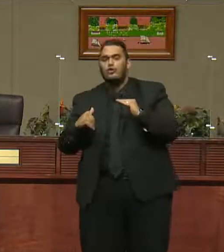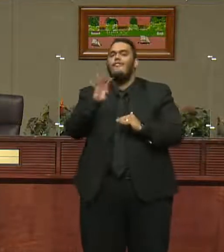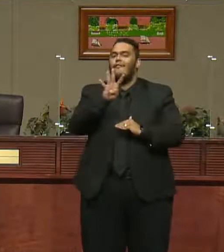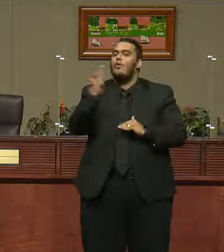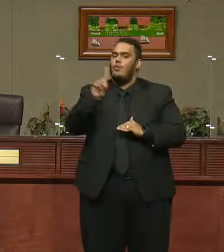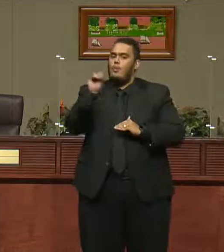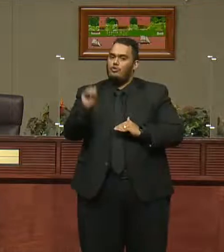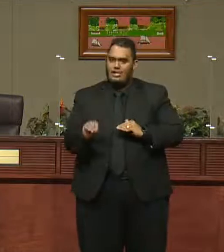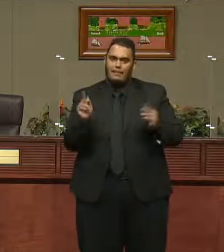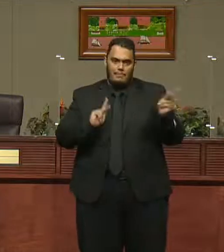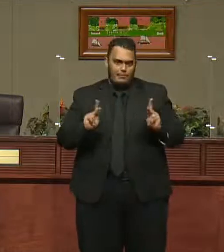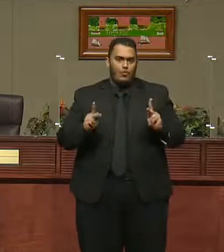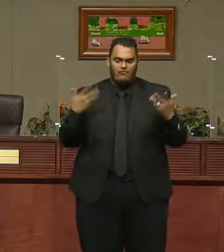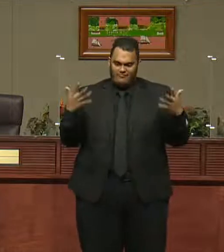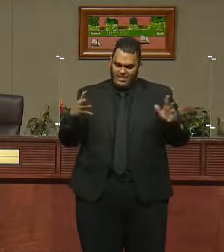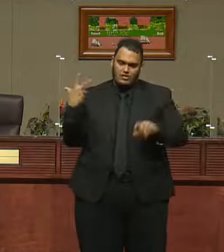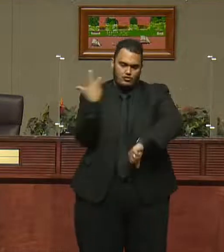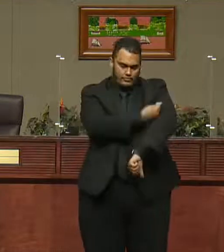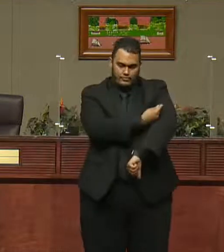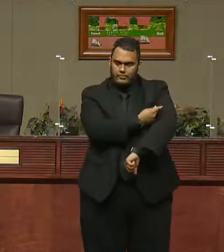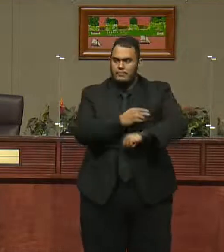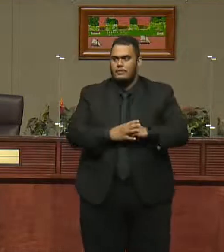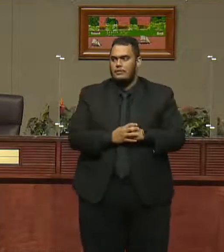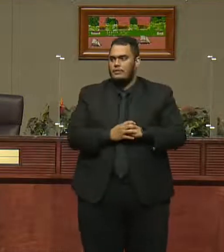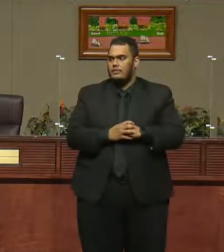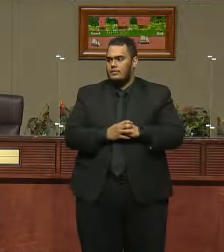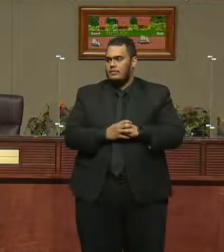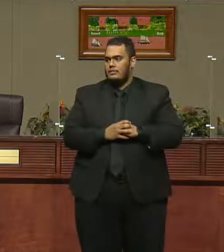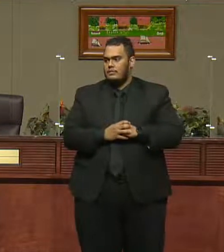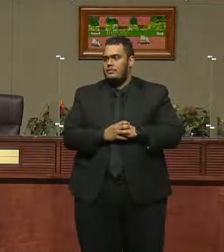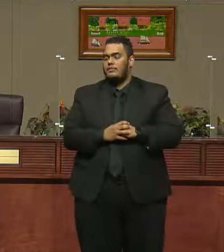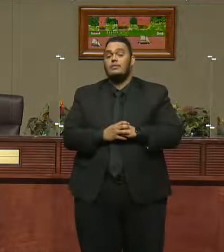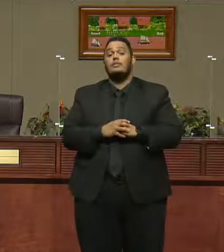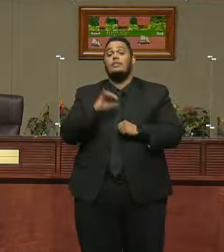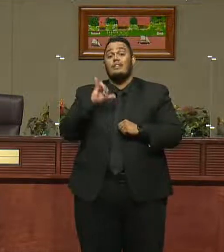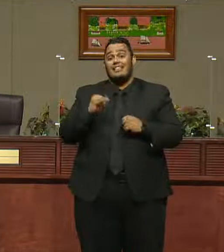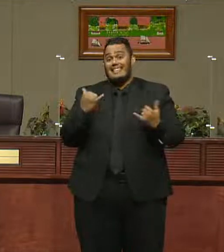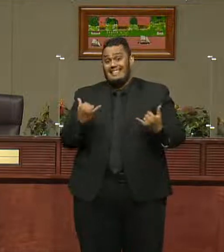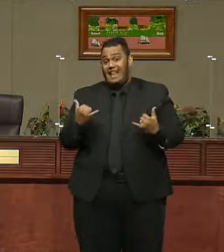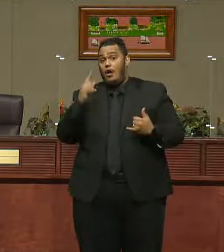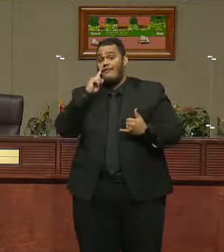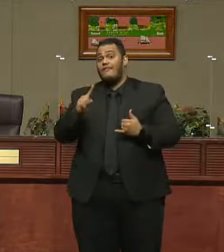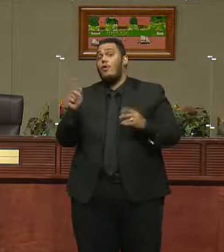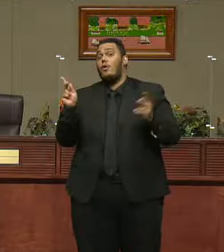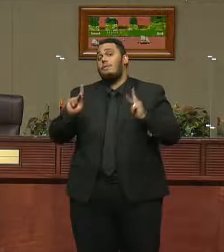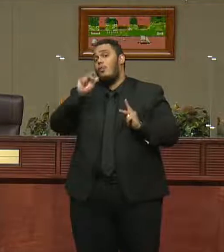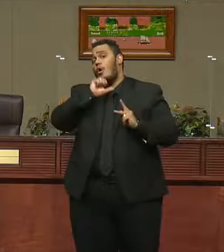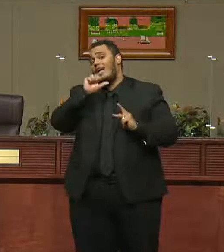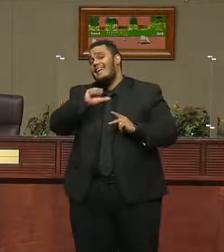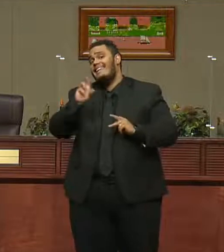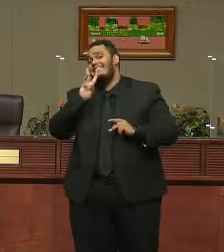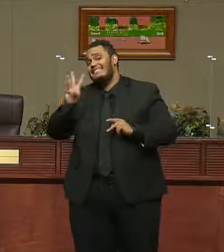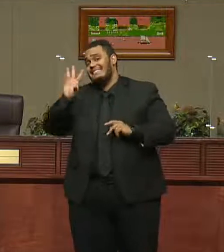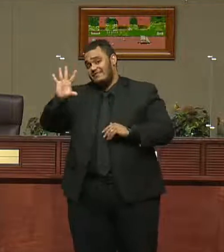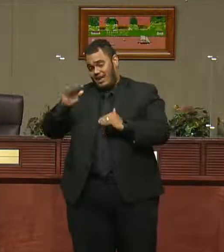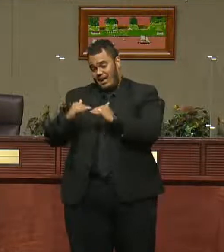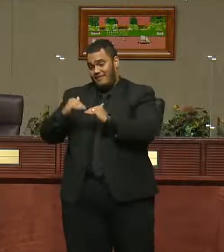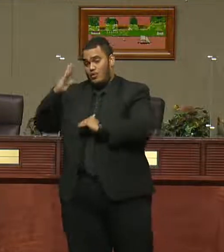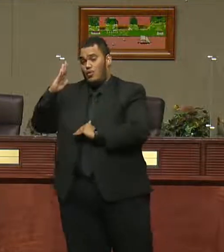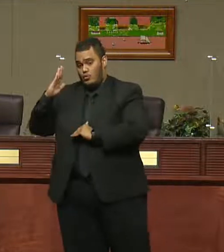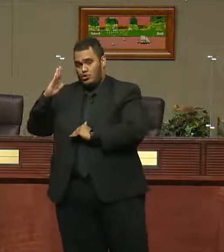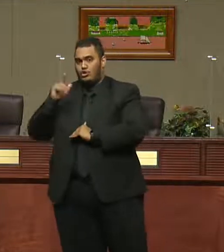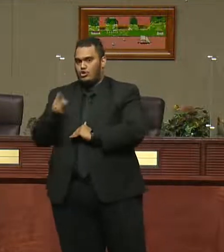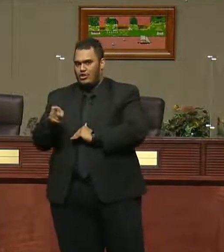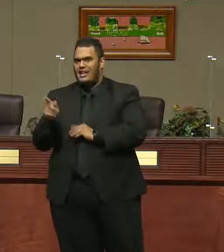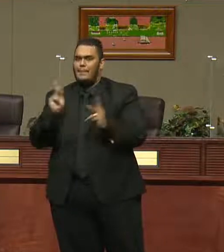vaccination appointment system is currently for those who are 65 years of age and older. Those who are not 65 and older and have entered the wrong